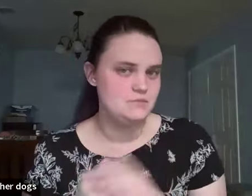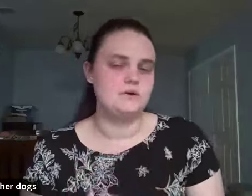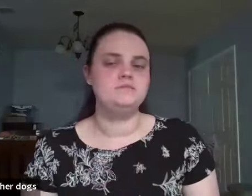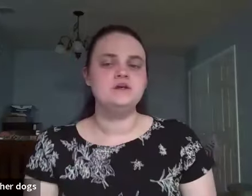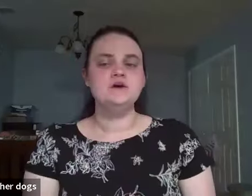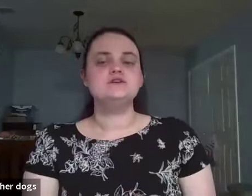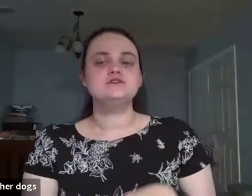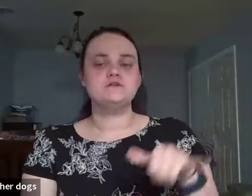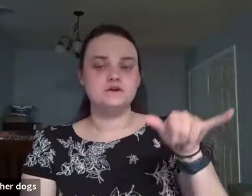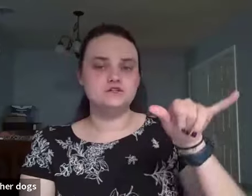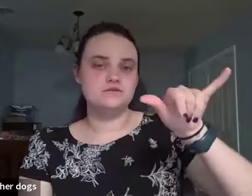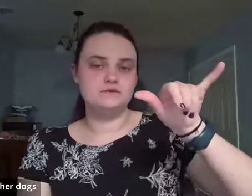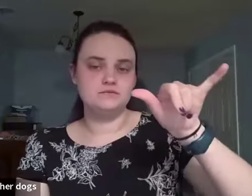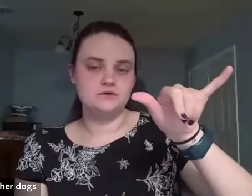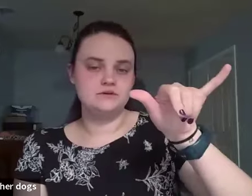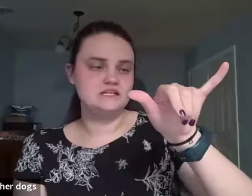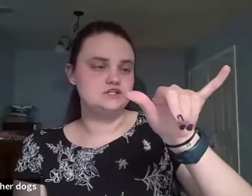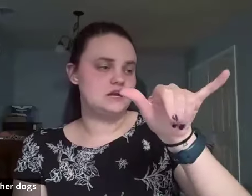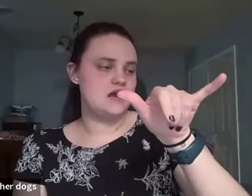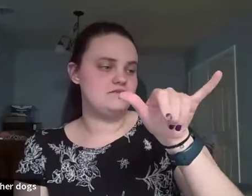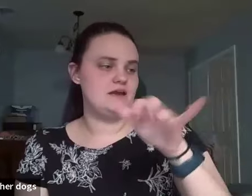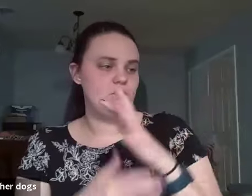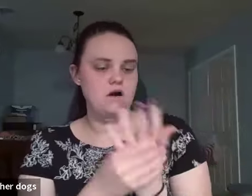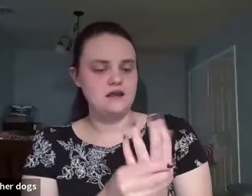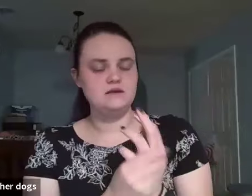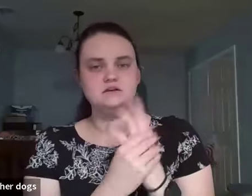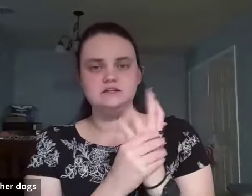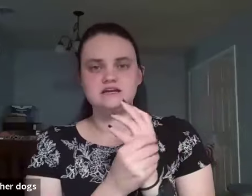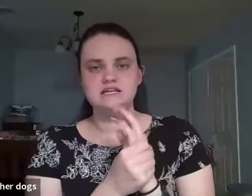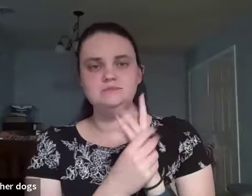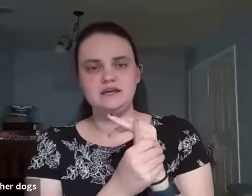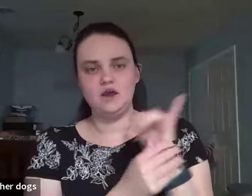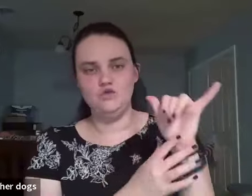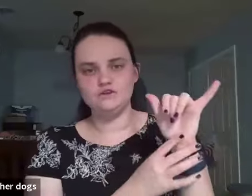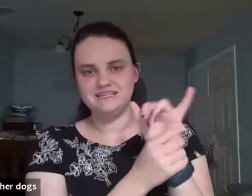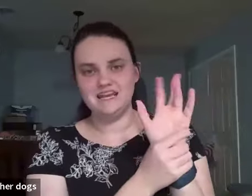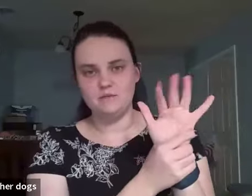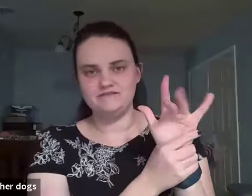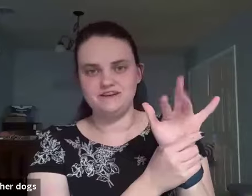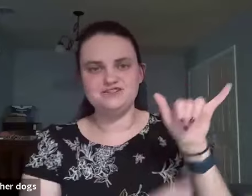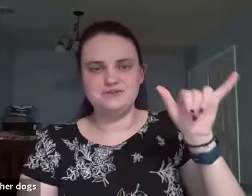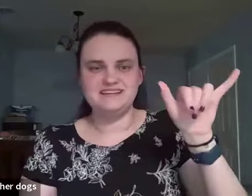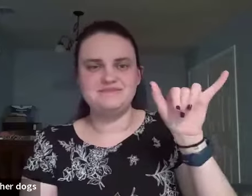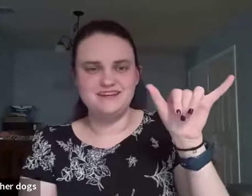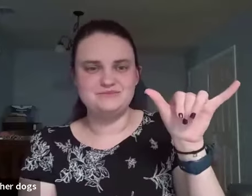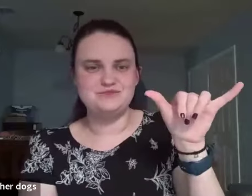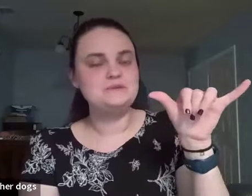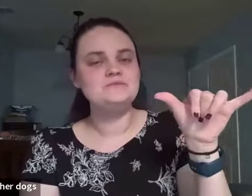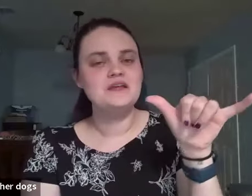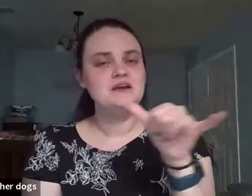more. So the first one for rude is you're gonna have a Y. Goodness, I keep like over sticking out my fingers, so it's like making them sore.